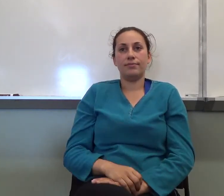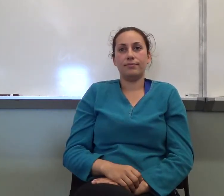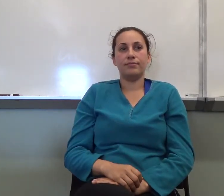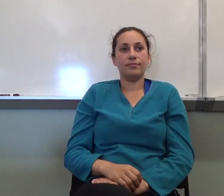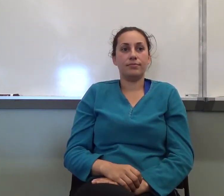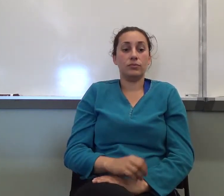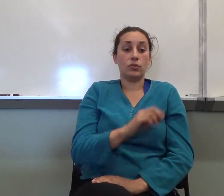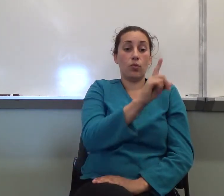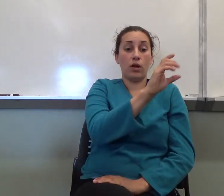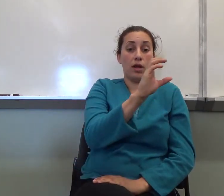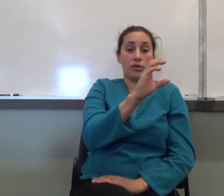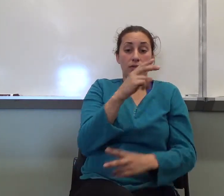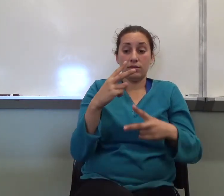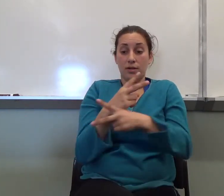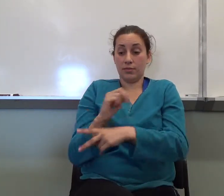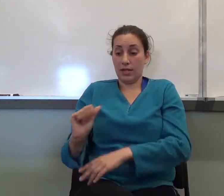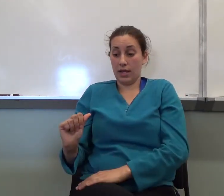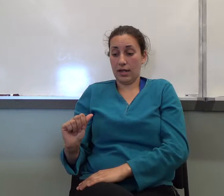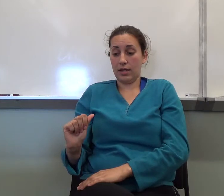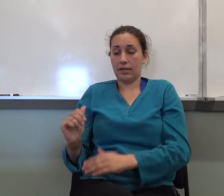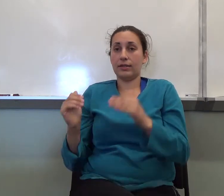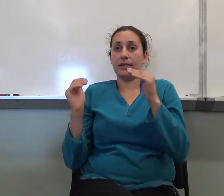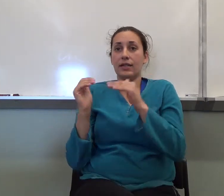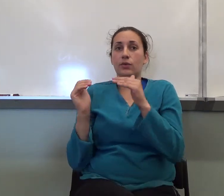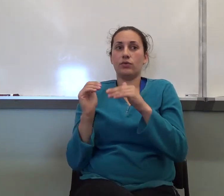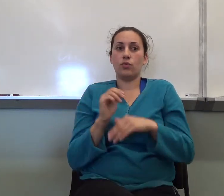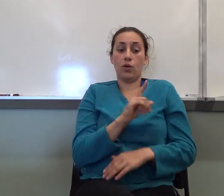times A is equal to 180 times 30.